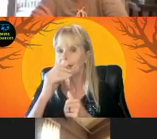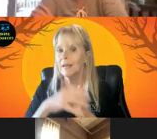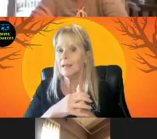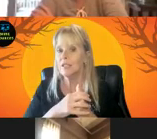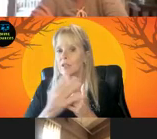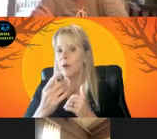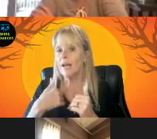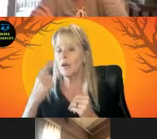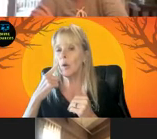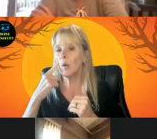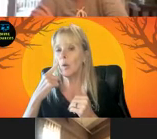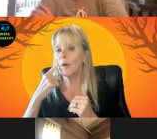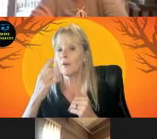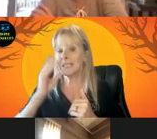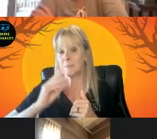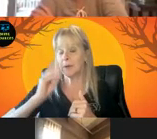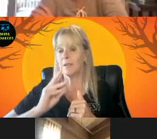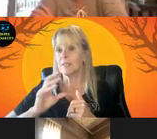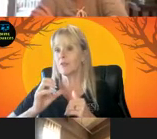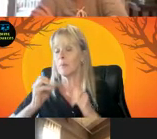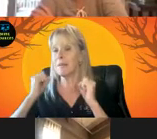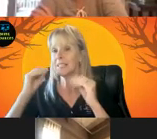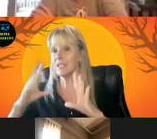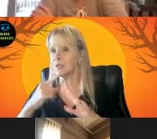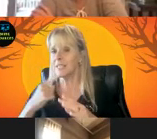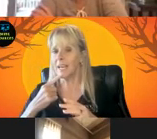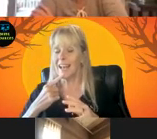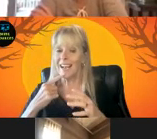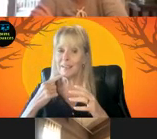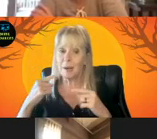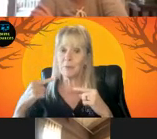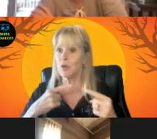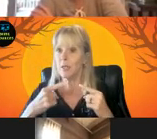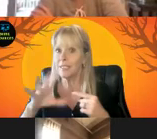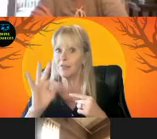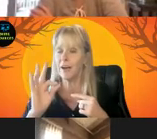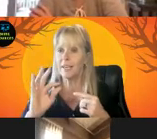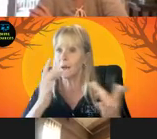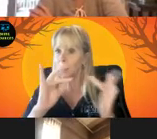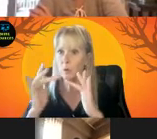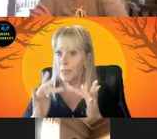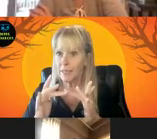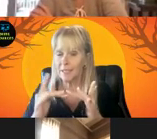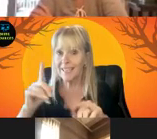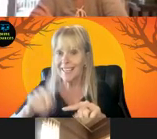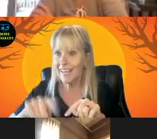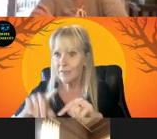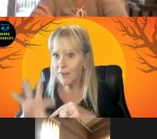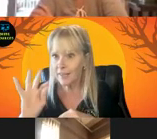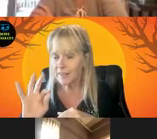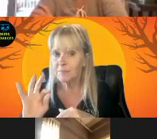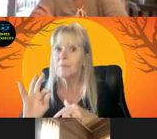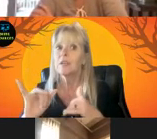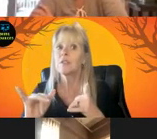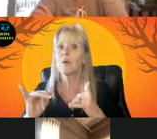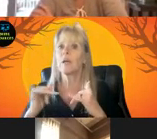And so I know from experience and from many teachers saying, I'm struggling to find it. I'm Googling it and I can't